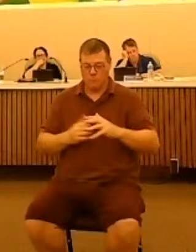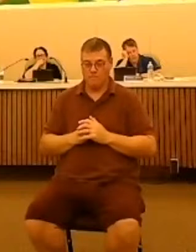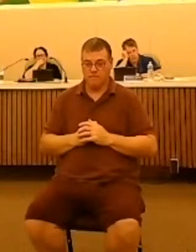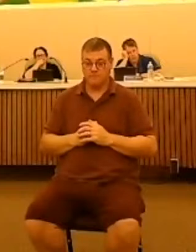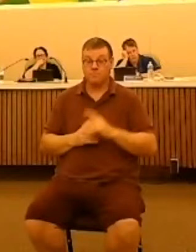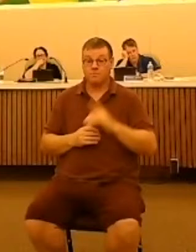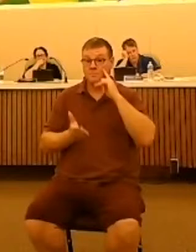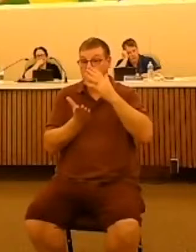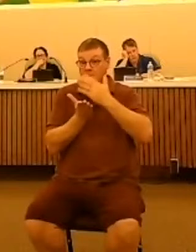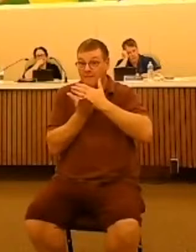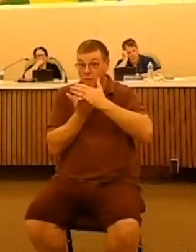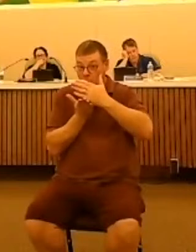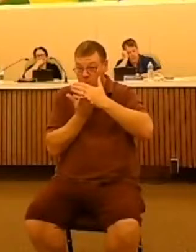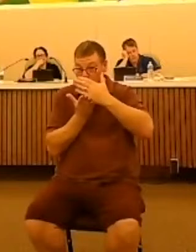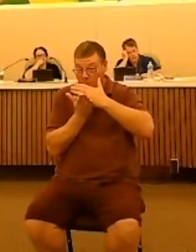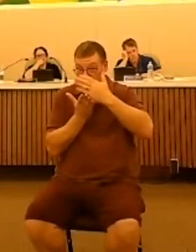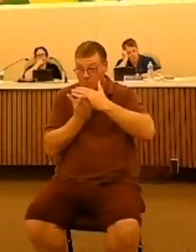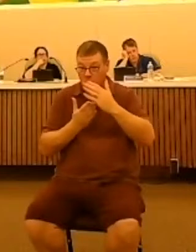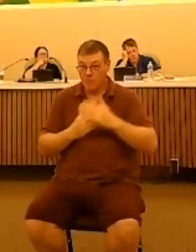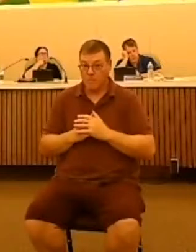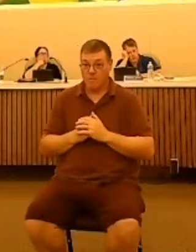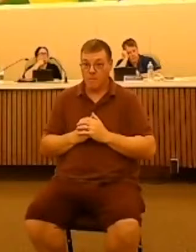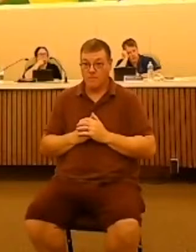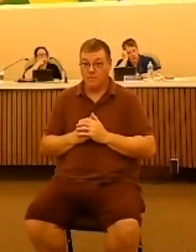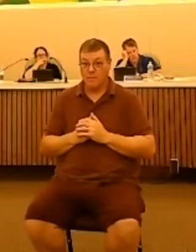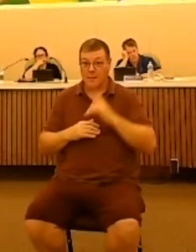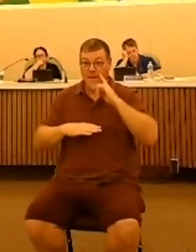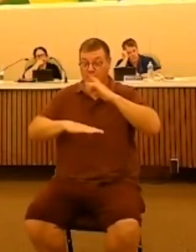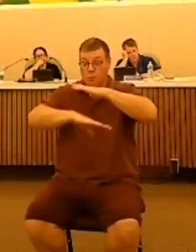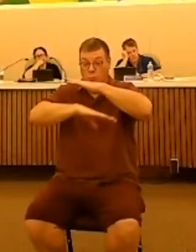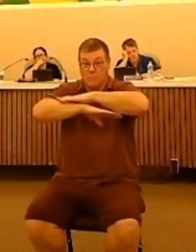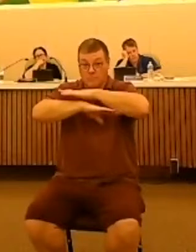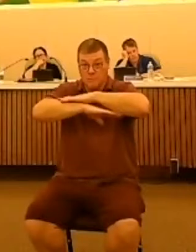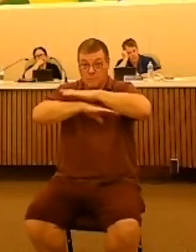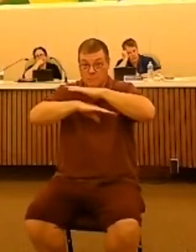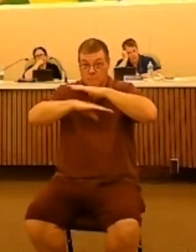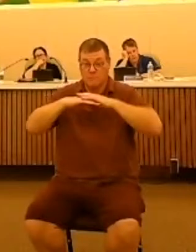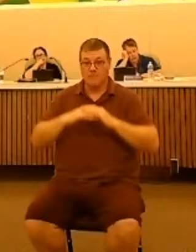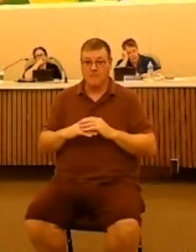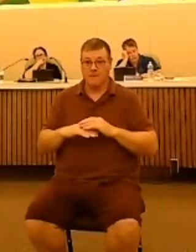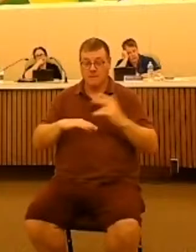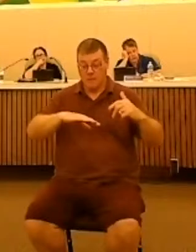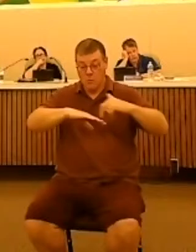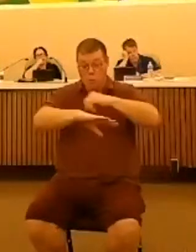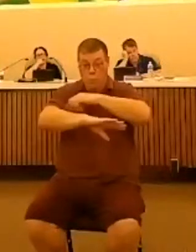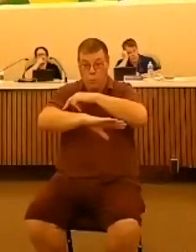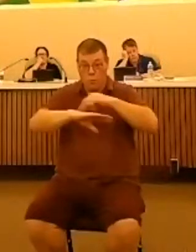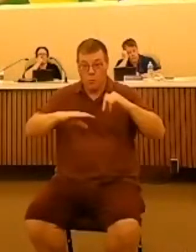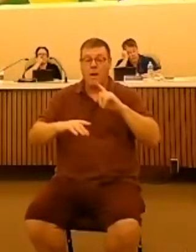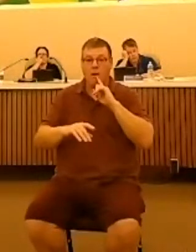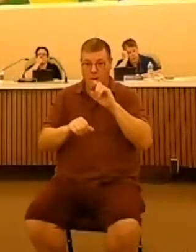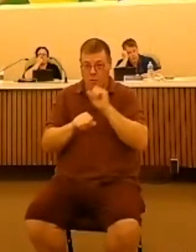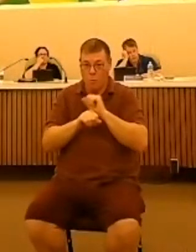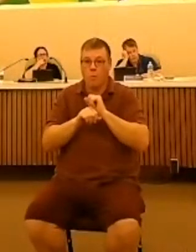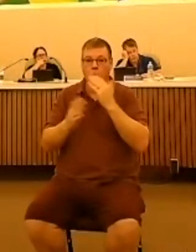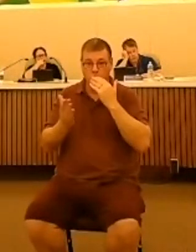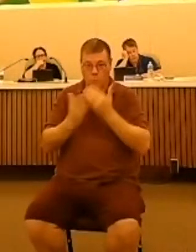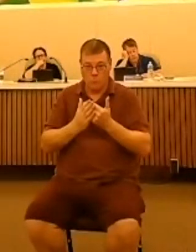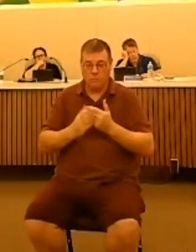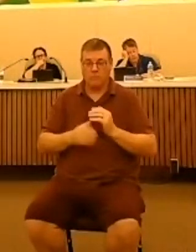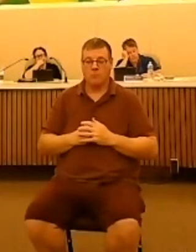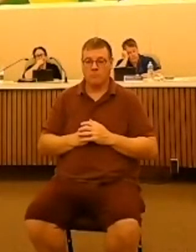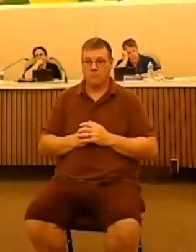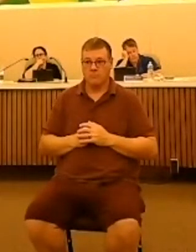the plows, for the tabletop crosswalks, they actually work very well.